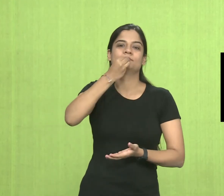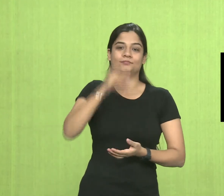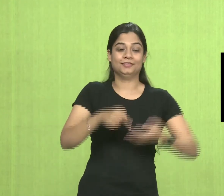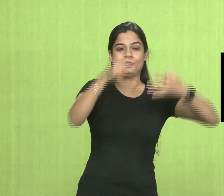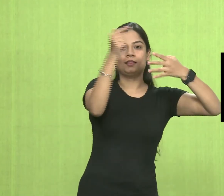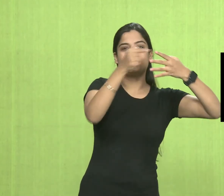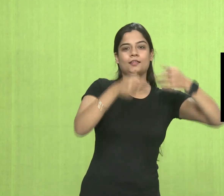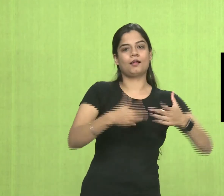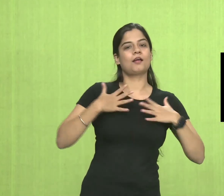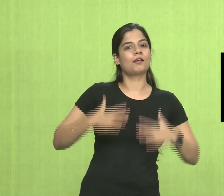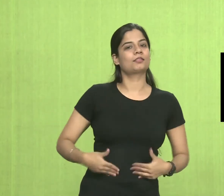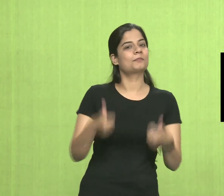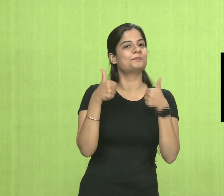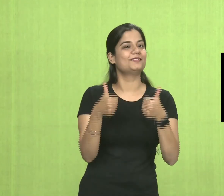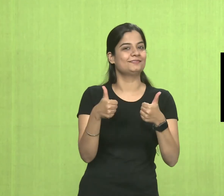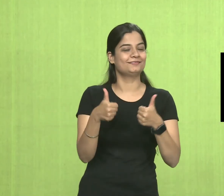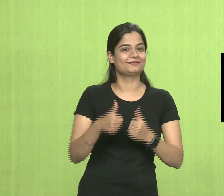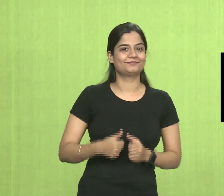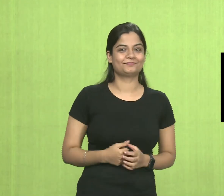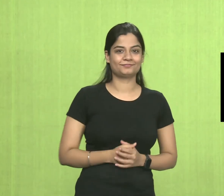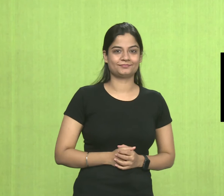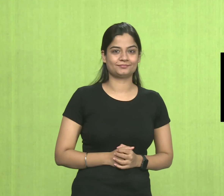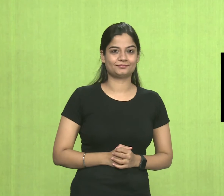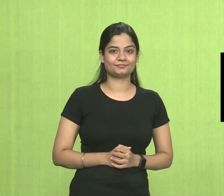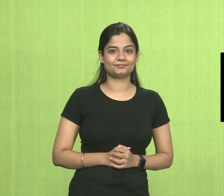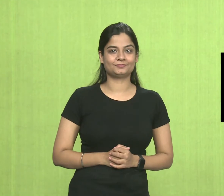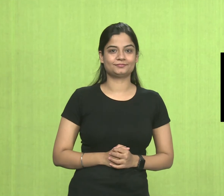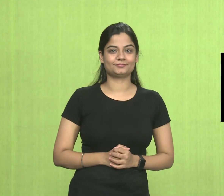then eat them. So these points will help you retain the nutrients.